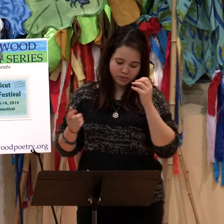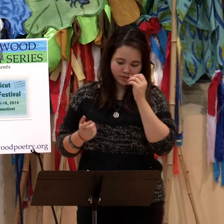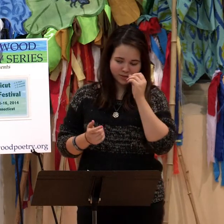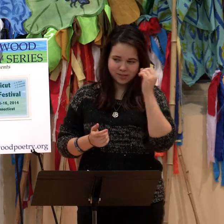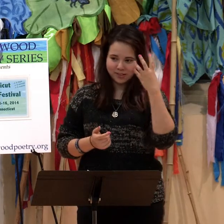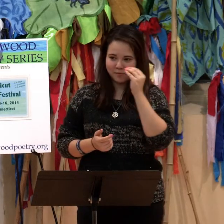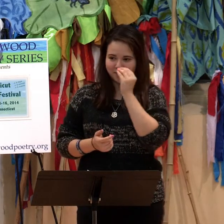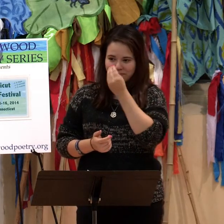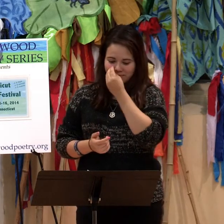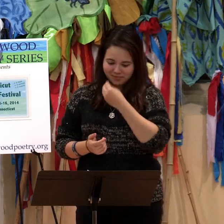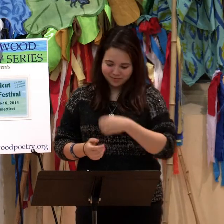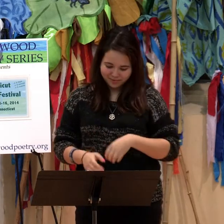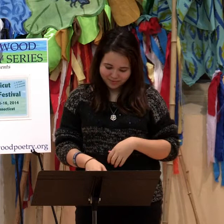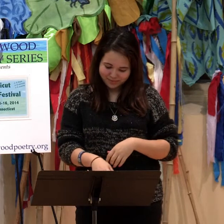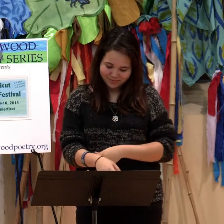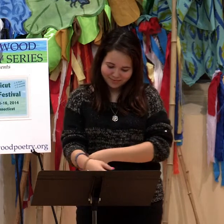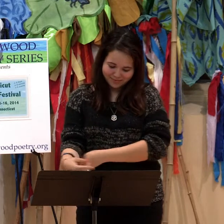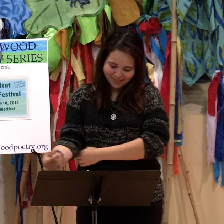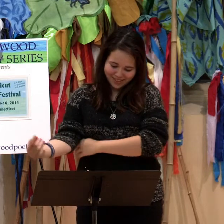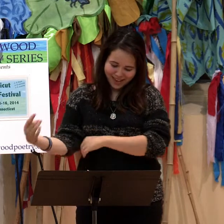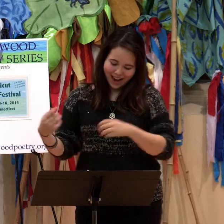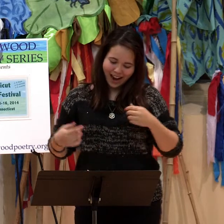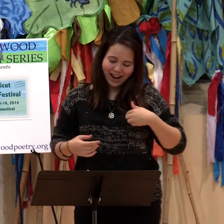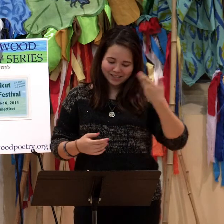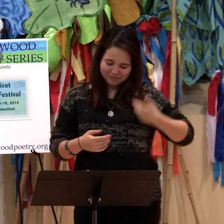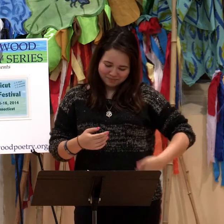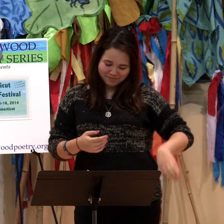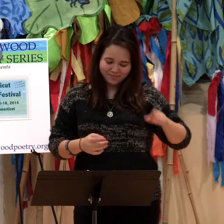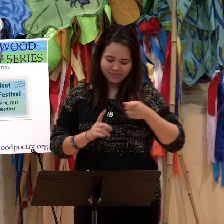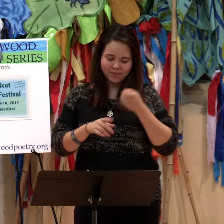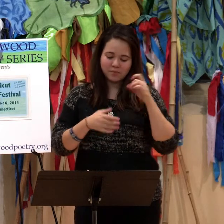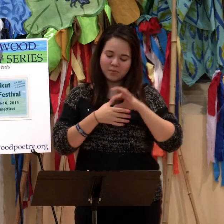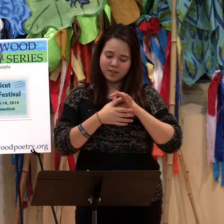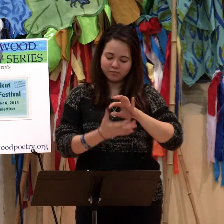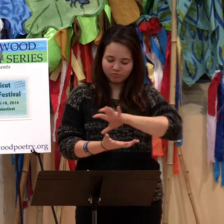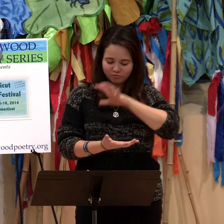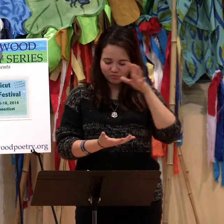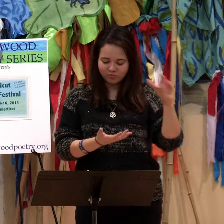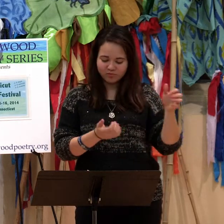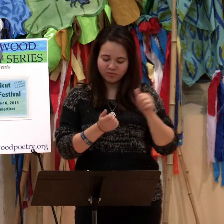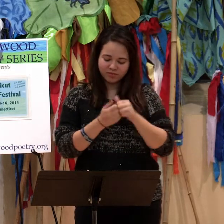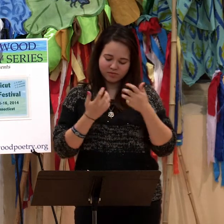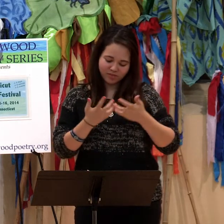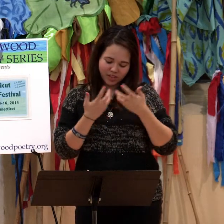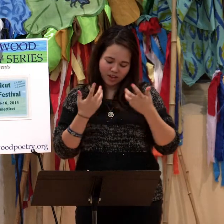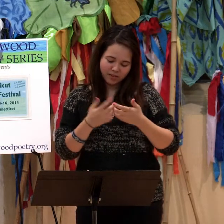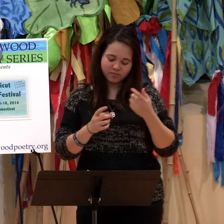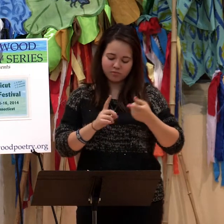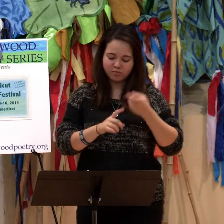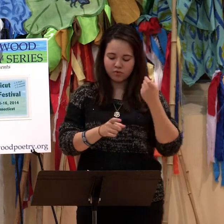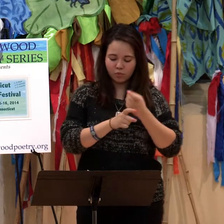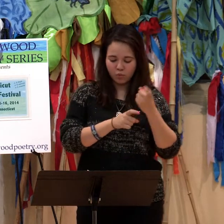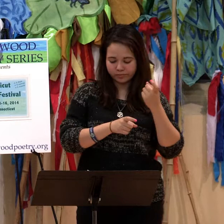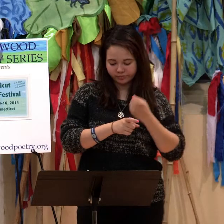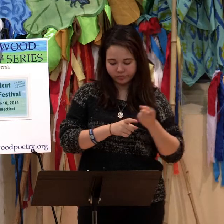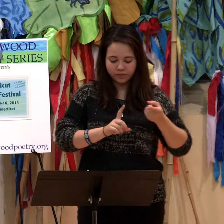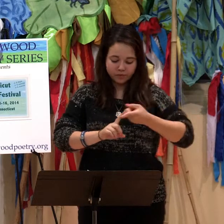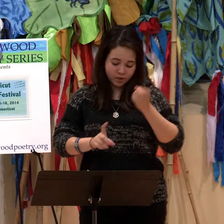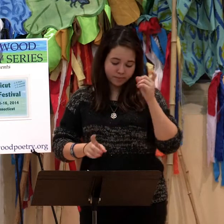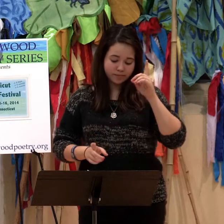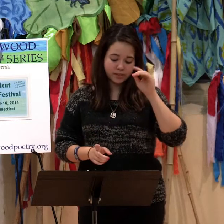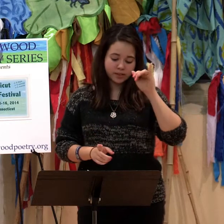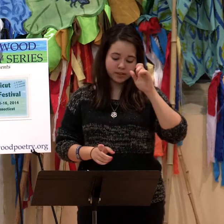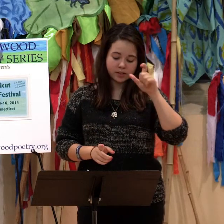yellow sunflowers. I am from corned beef and cabbage, from joking,